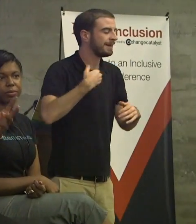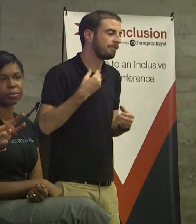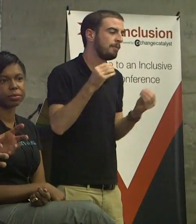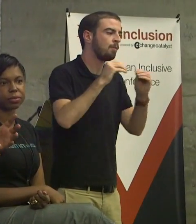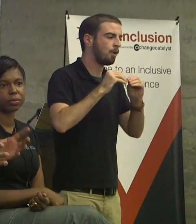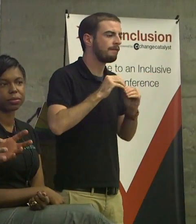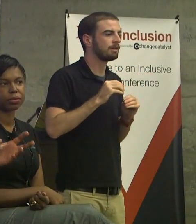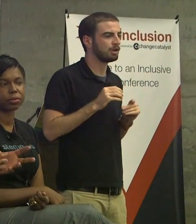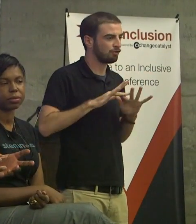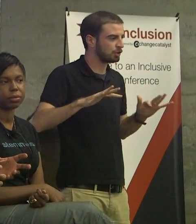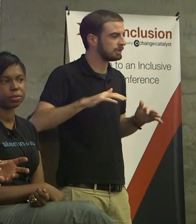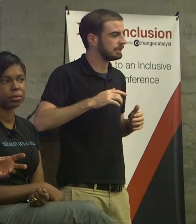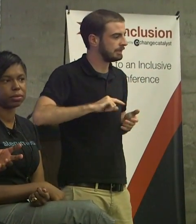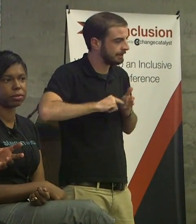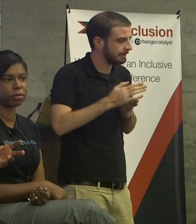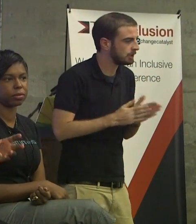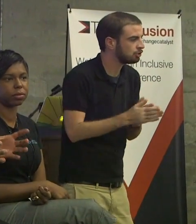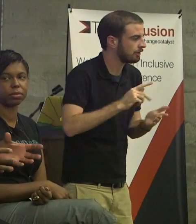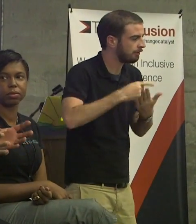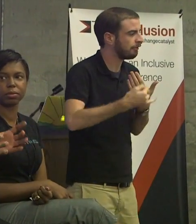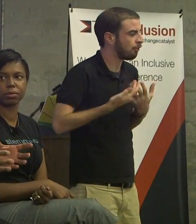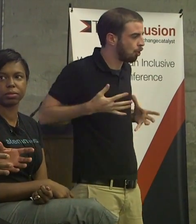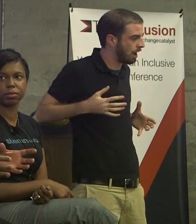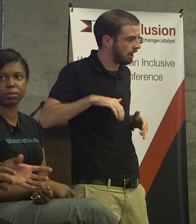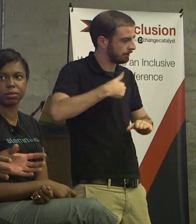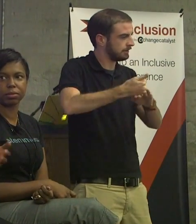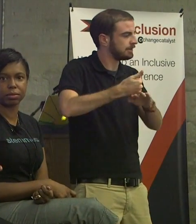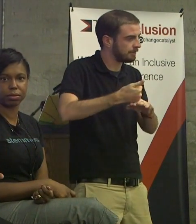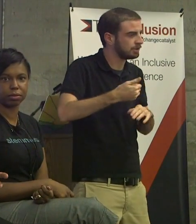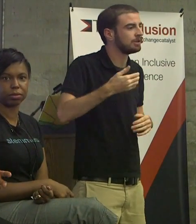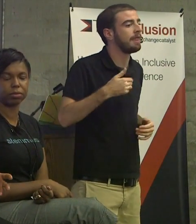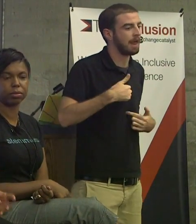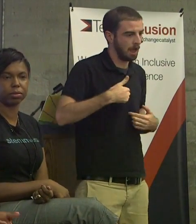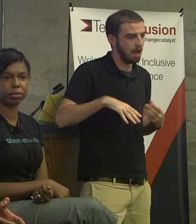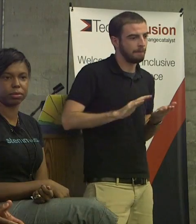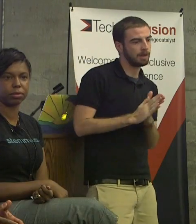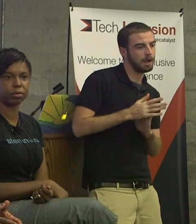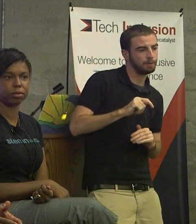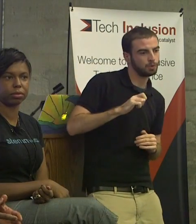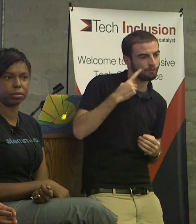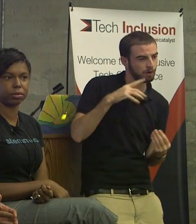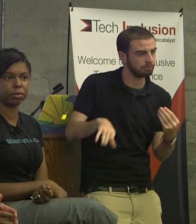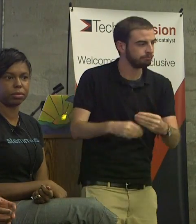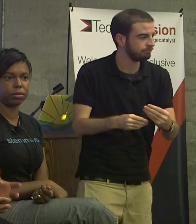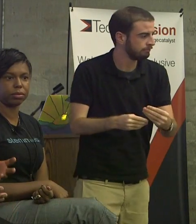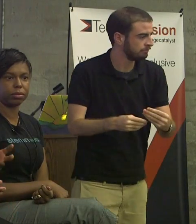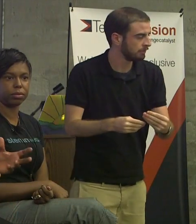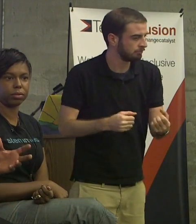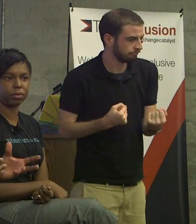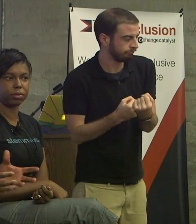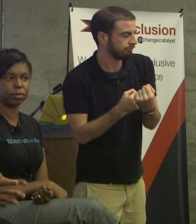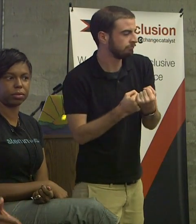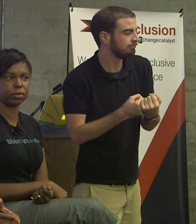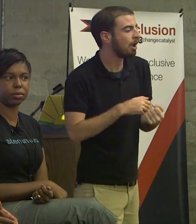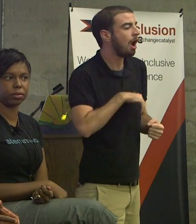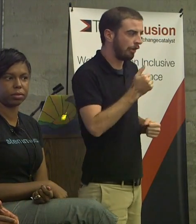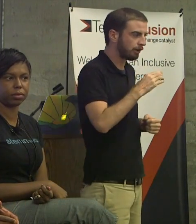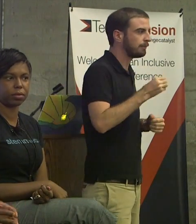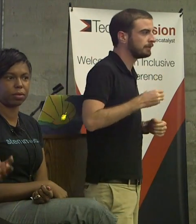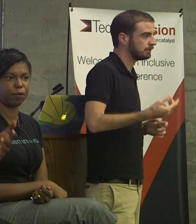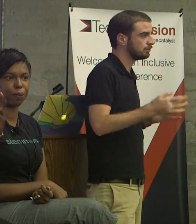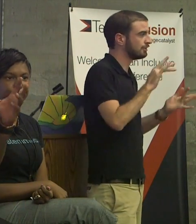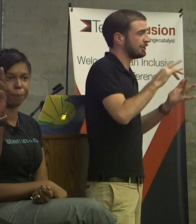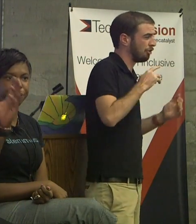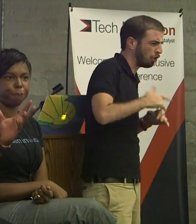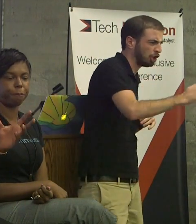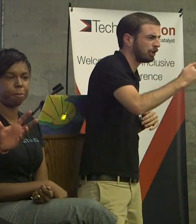diversity initiative already in place, and now they need a tool to enhance that. Other companies that reach out to us are much earlier stage, and